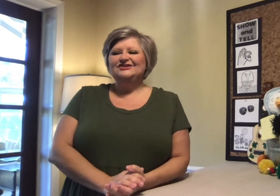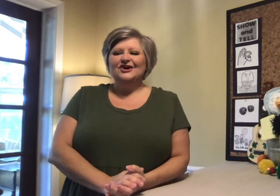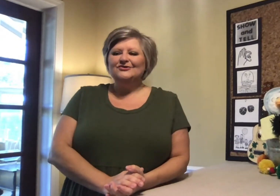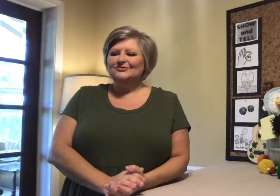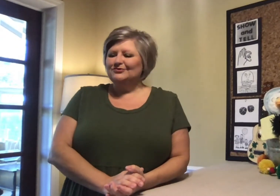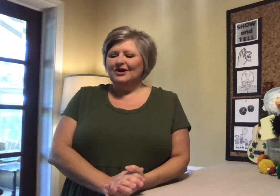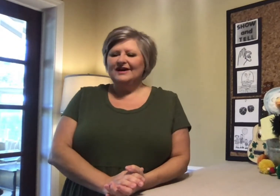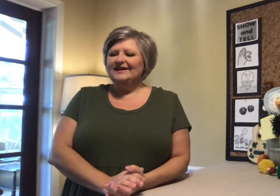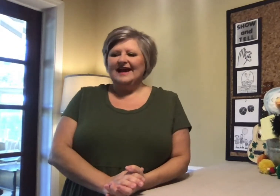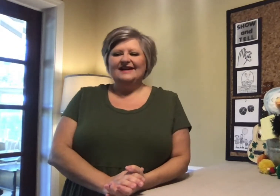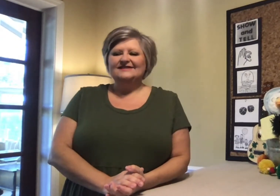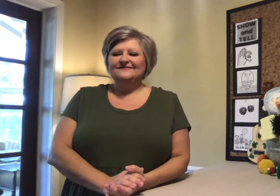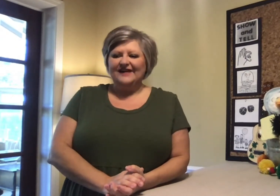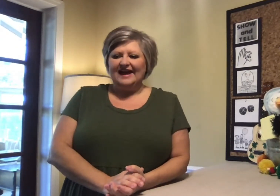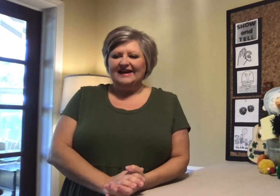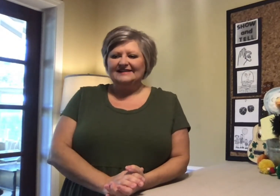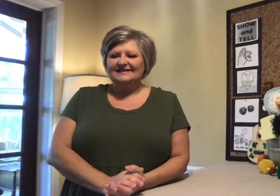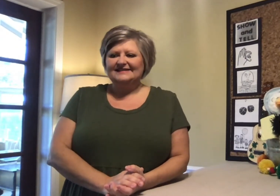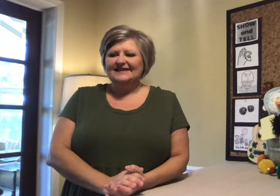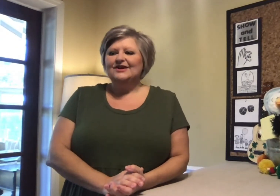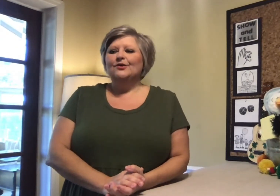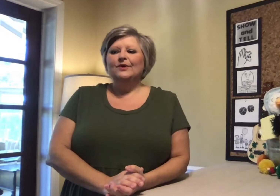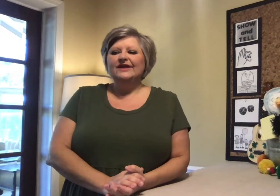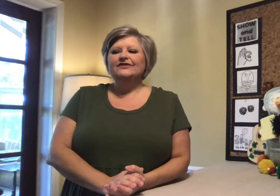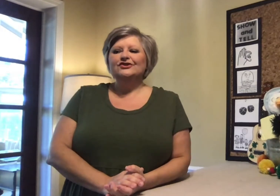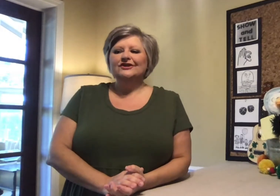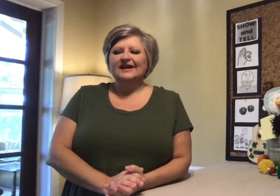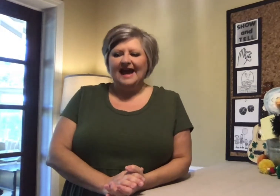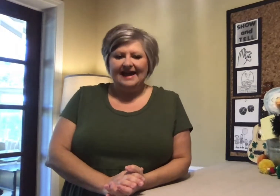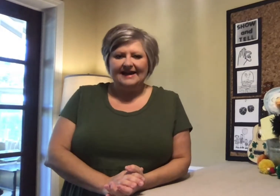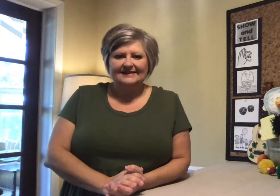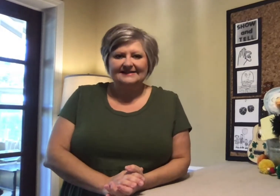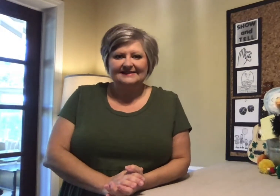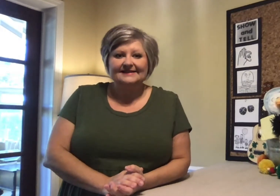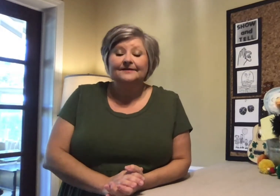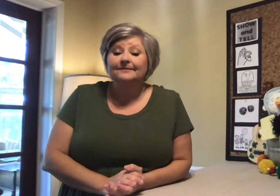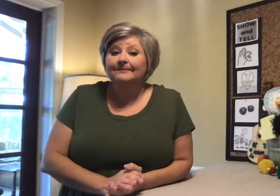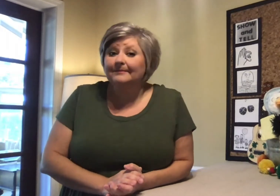Don't run as fast with your cast.